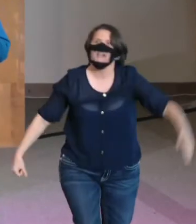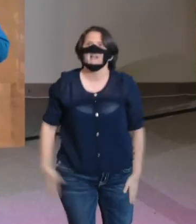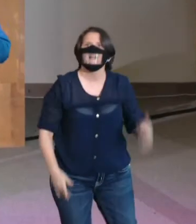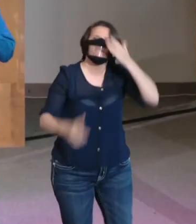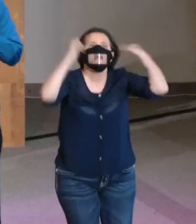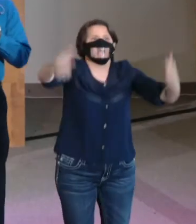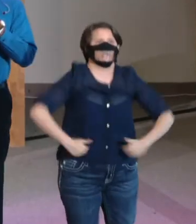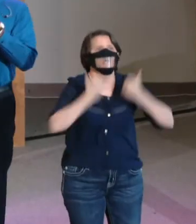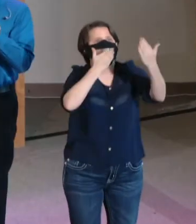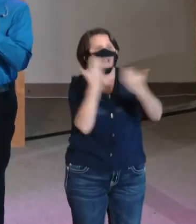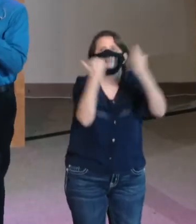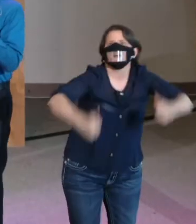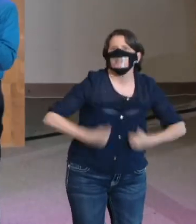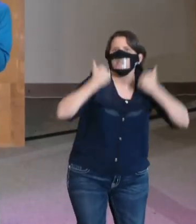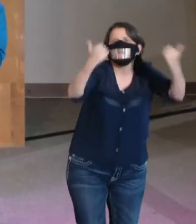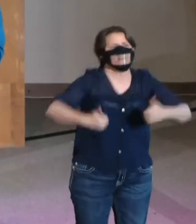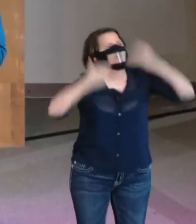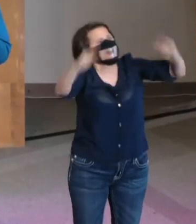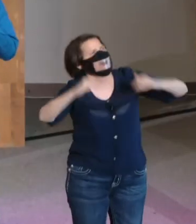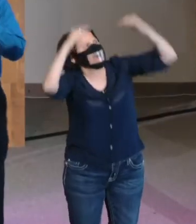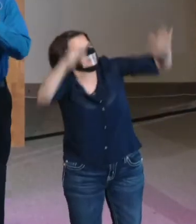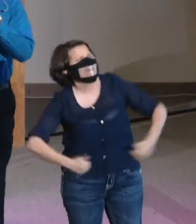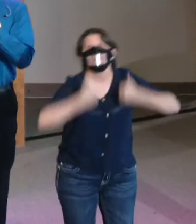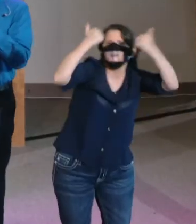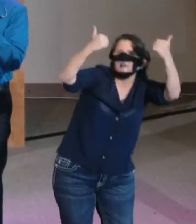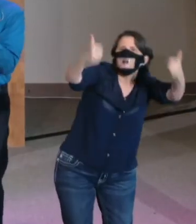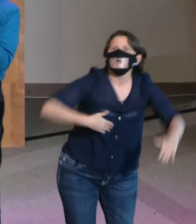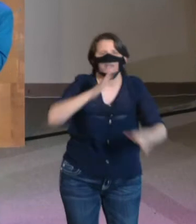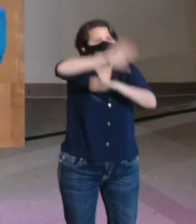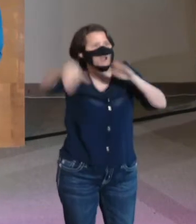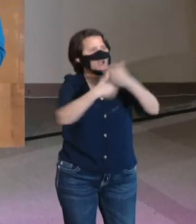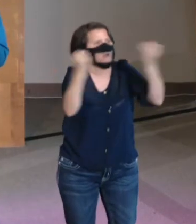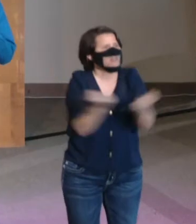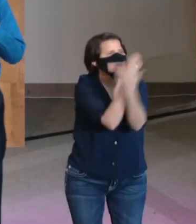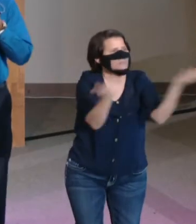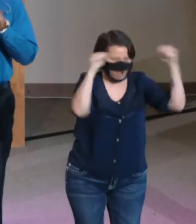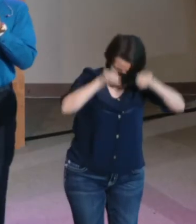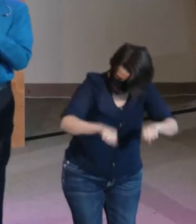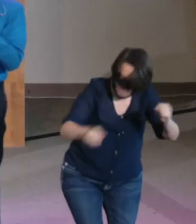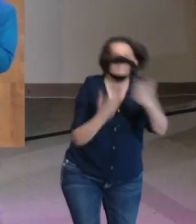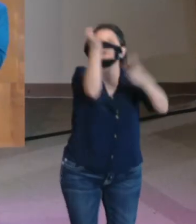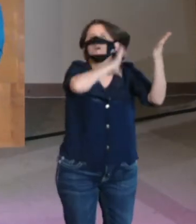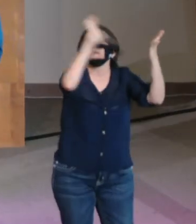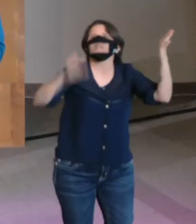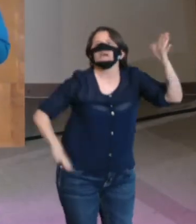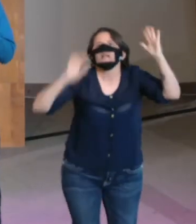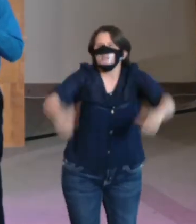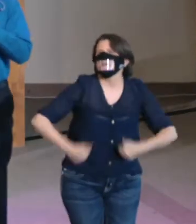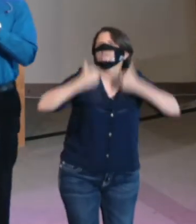like living the good life, living the high life where all things are possible in